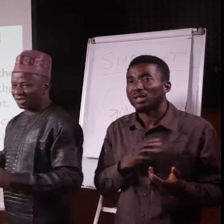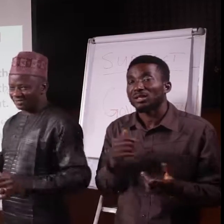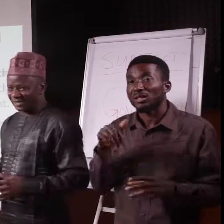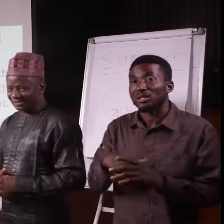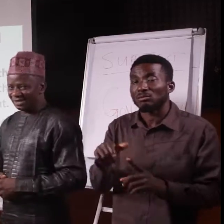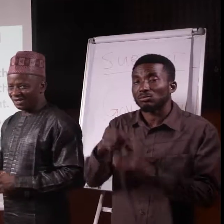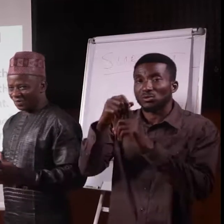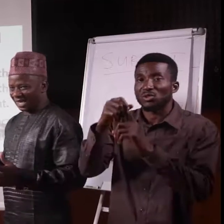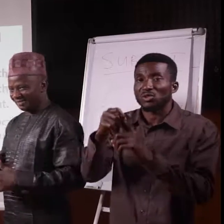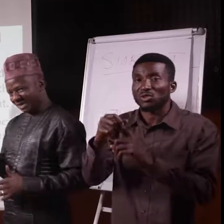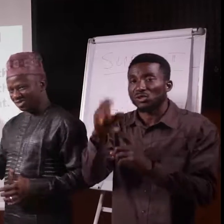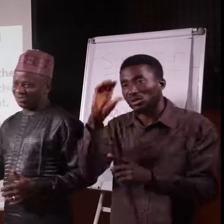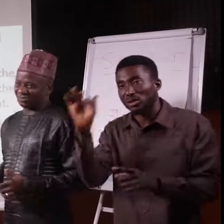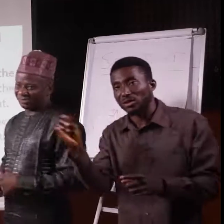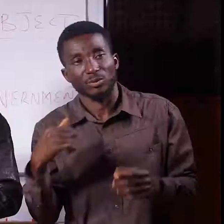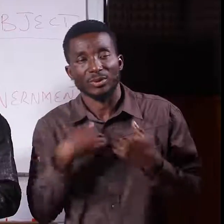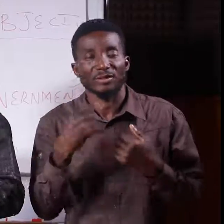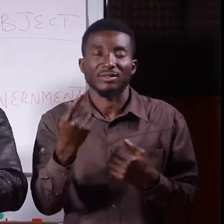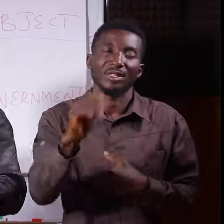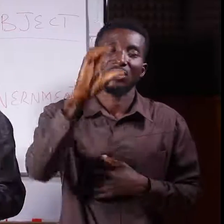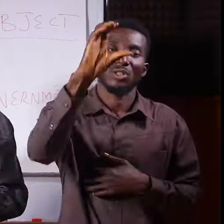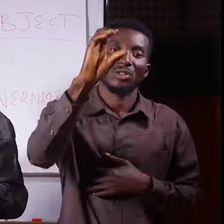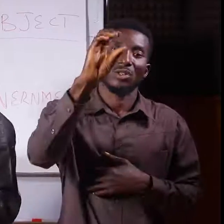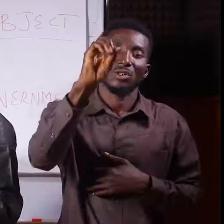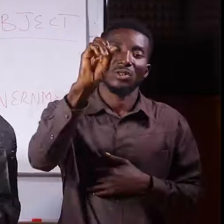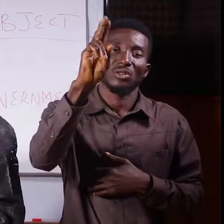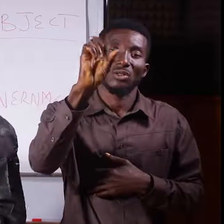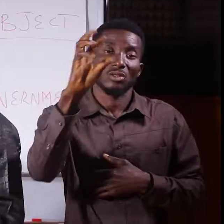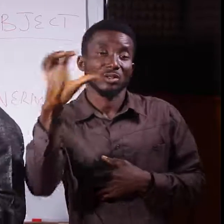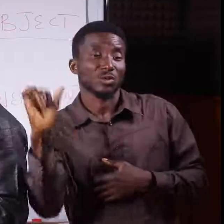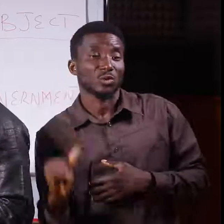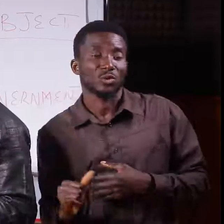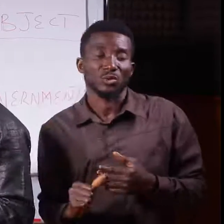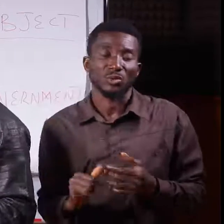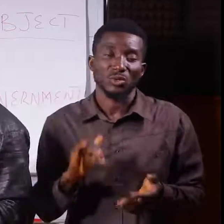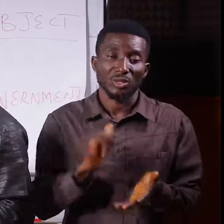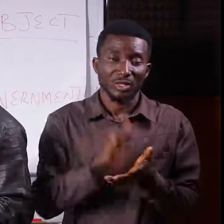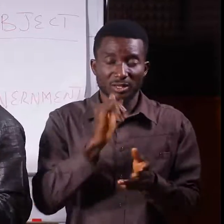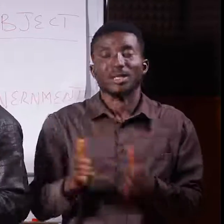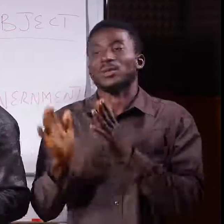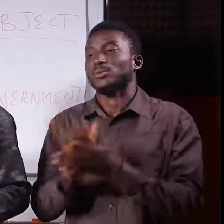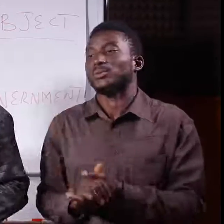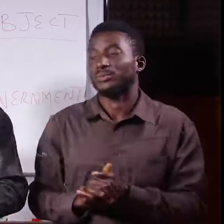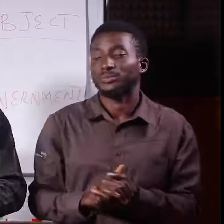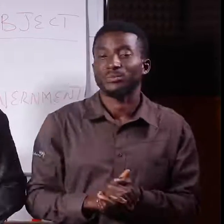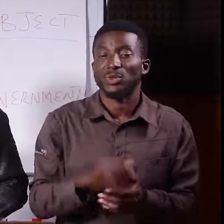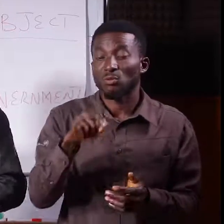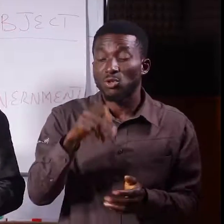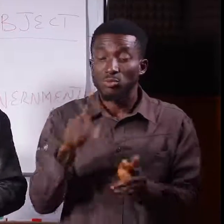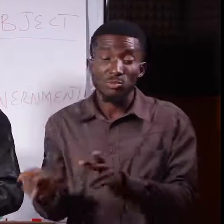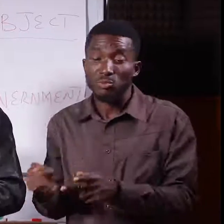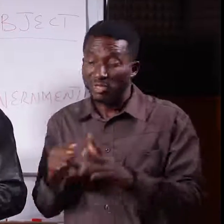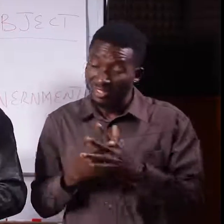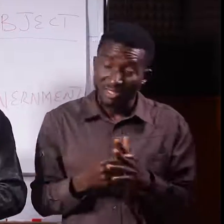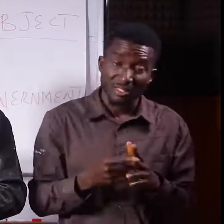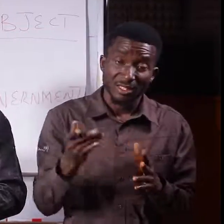at the local government level, we have the councillor. You can contest for the post of the councillor. So that is allowed. So it is allowed. So most people